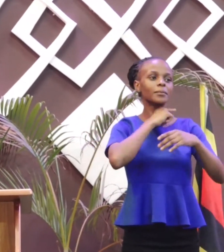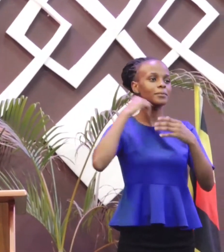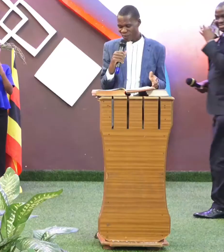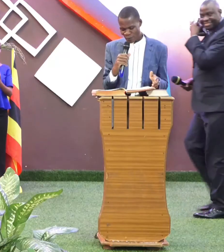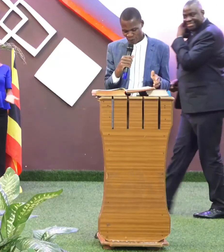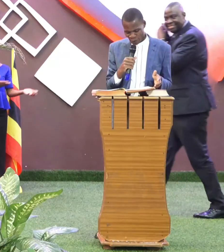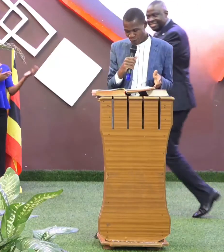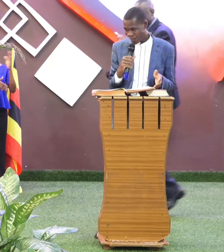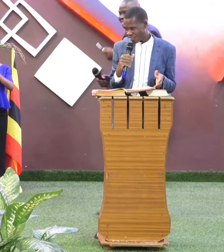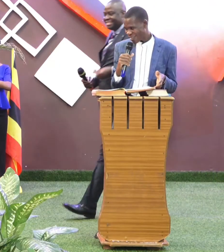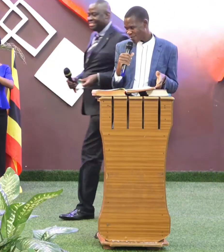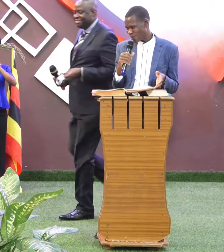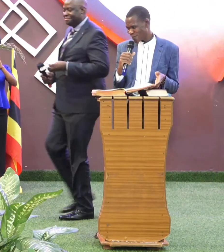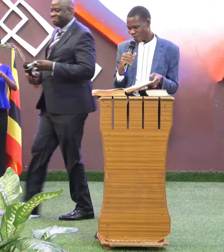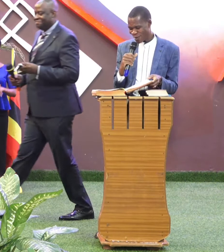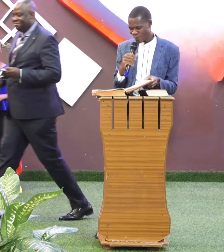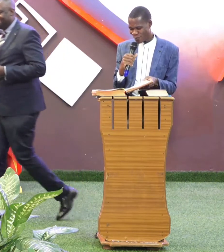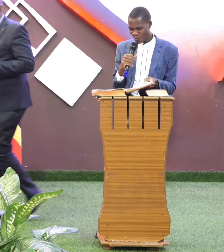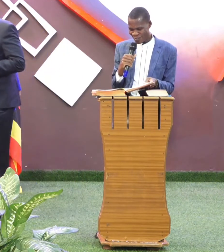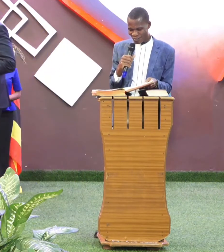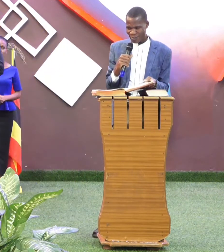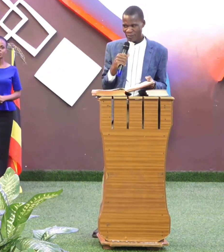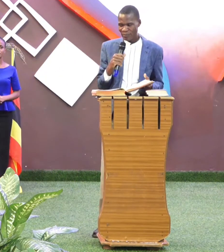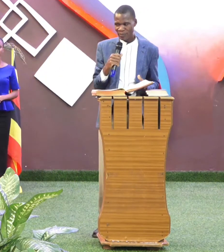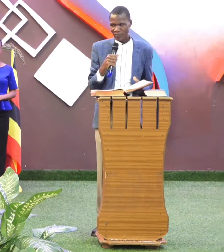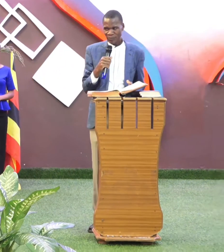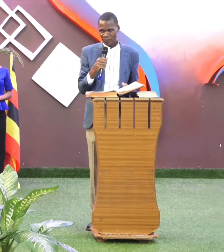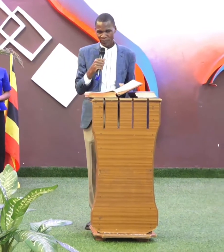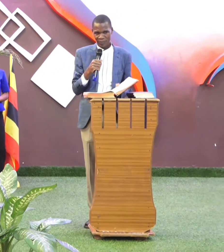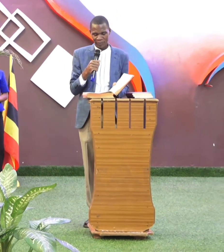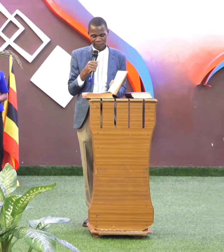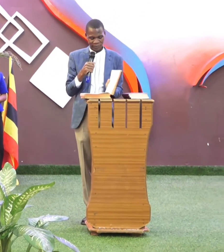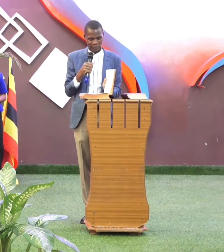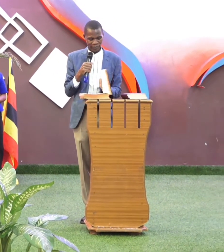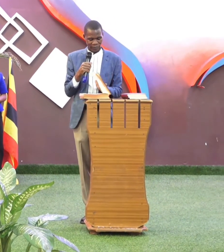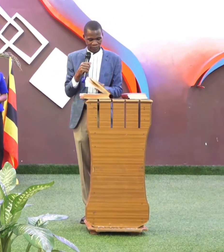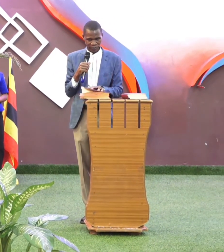bless you. Sumba tukwaniriza nnyo kama kuwa mukisa.